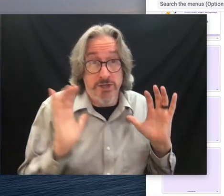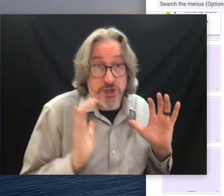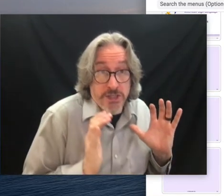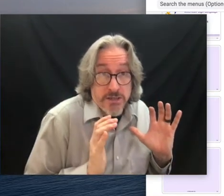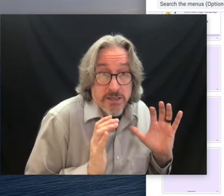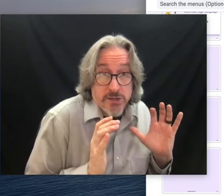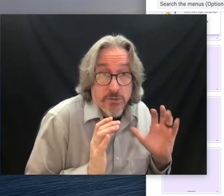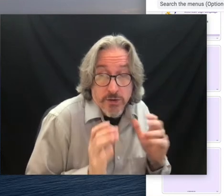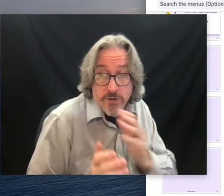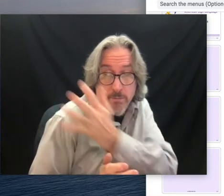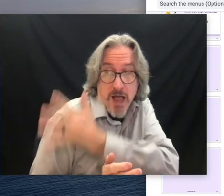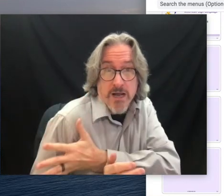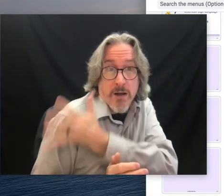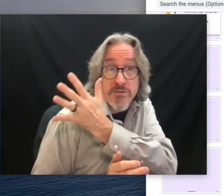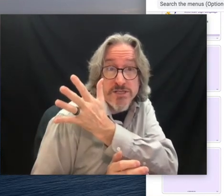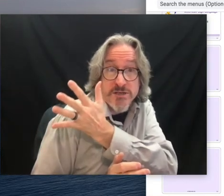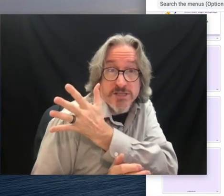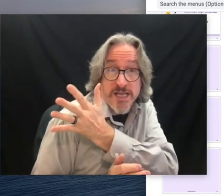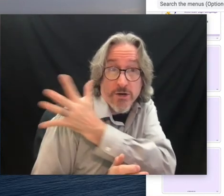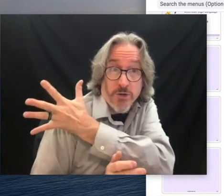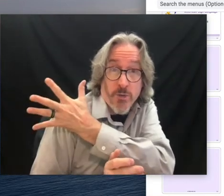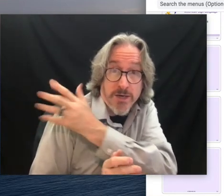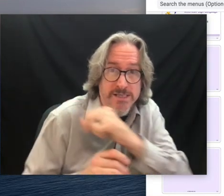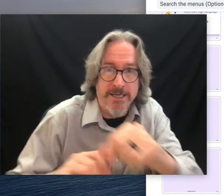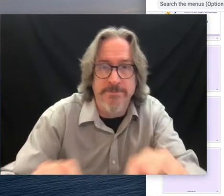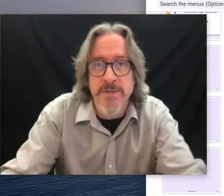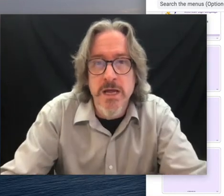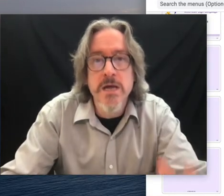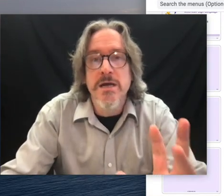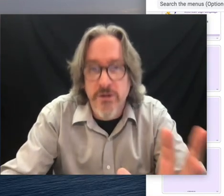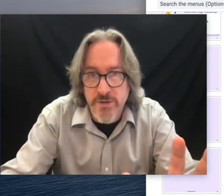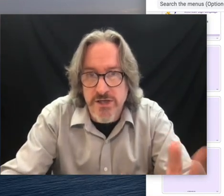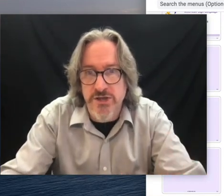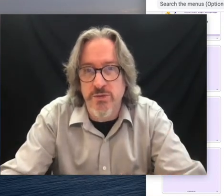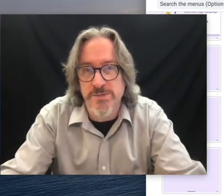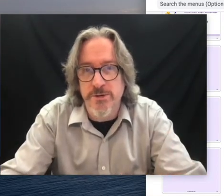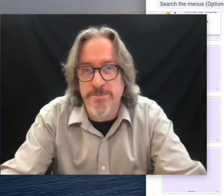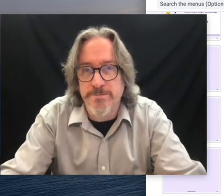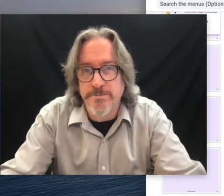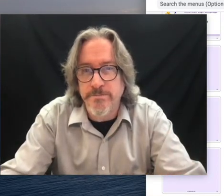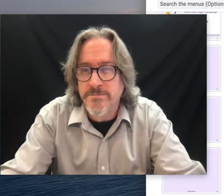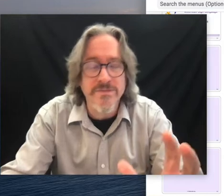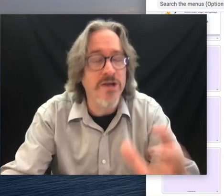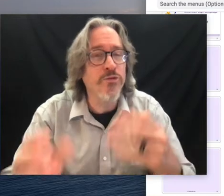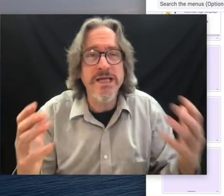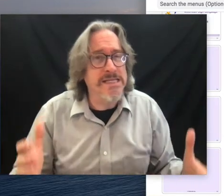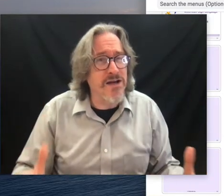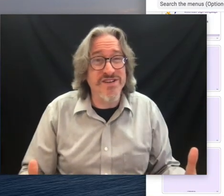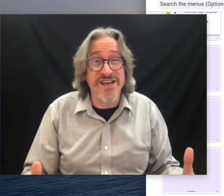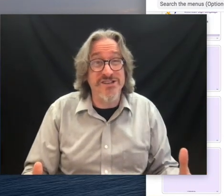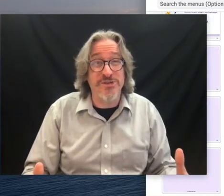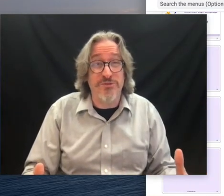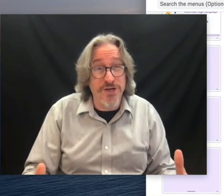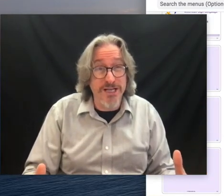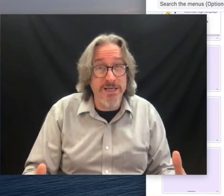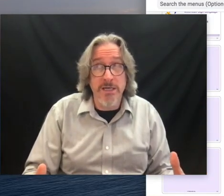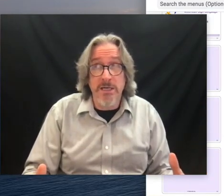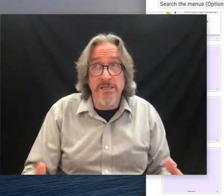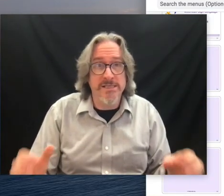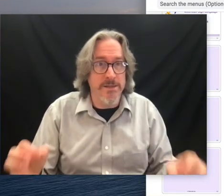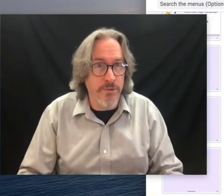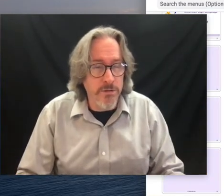Also, it's shielded, so you can block a person seeing it who you don't want to see it. 3 is also whispered. Really, these conversations are